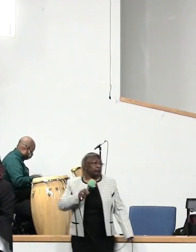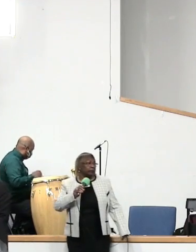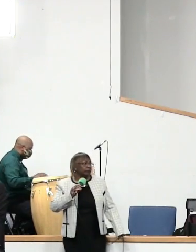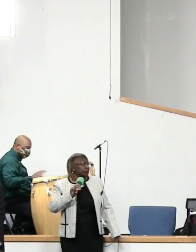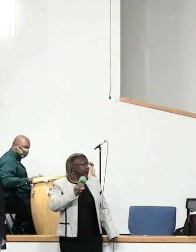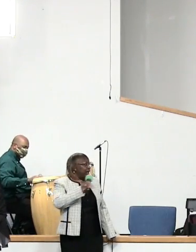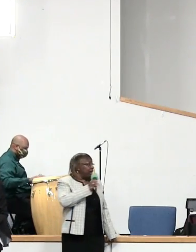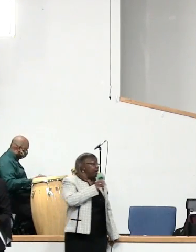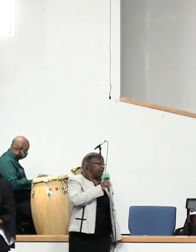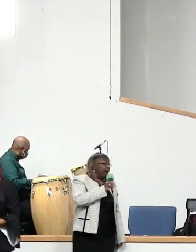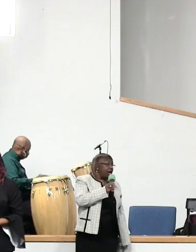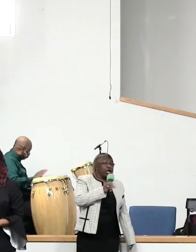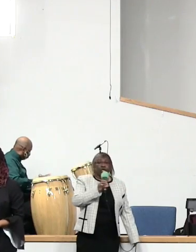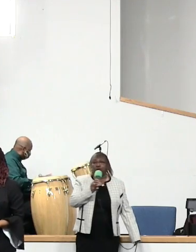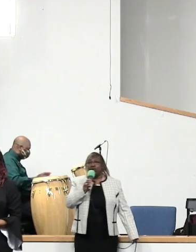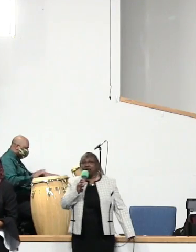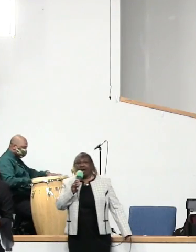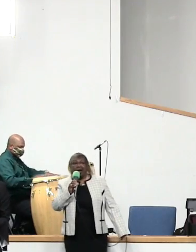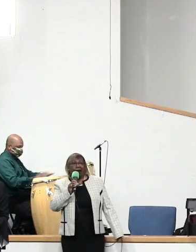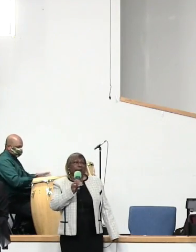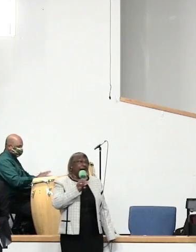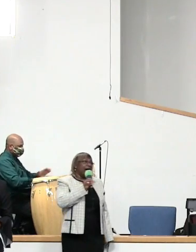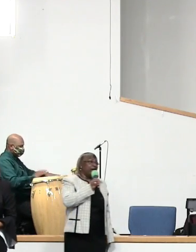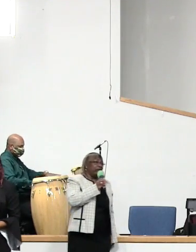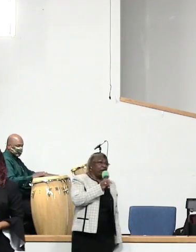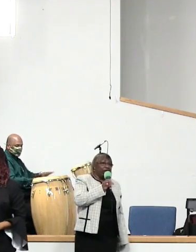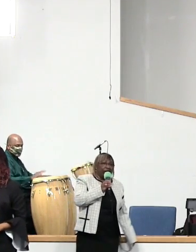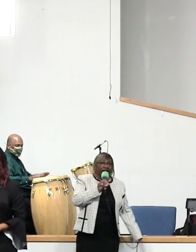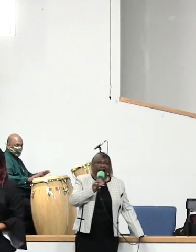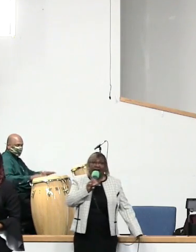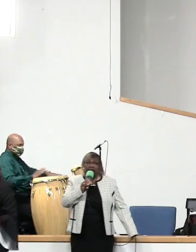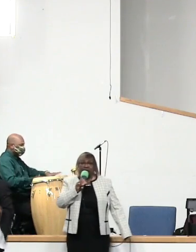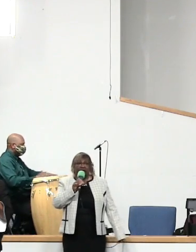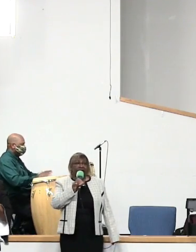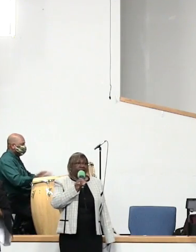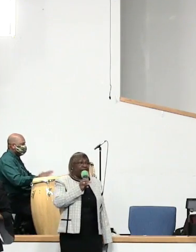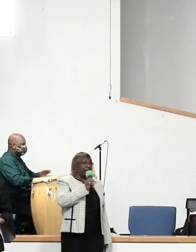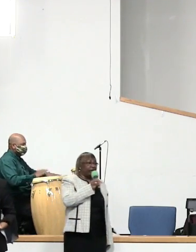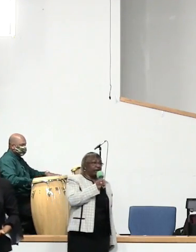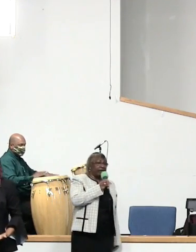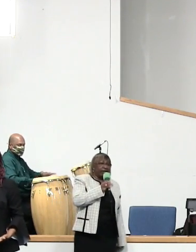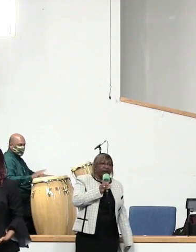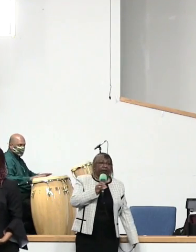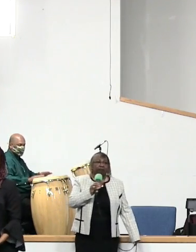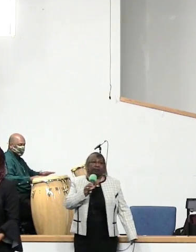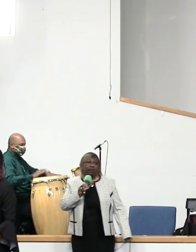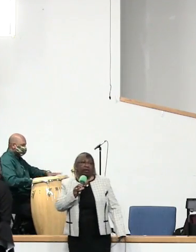friend. Who am I that you are mindful of me,